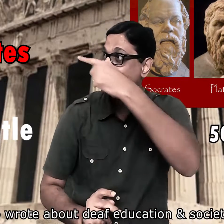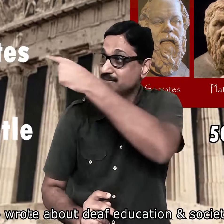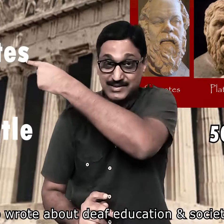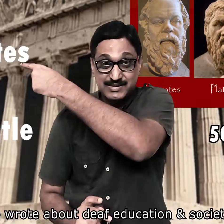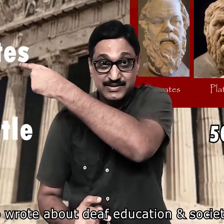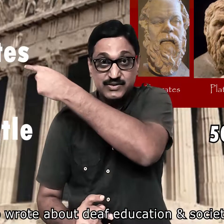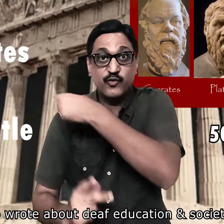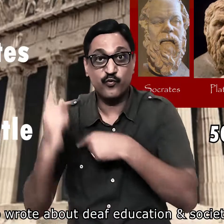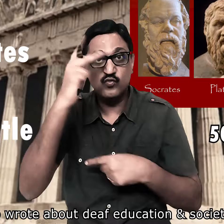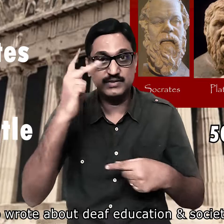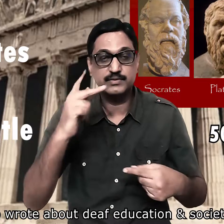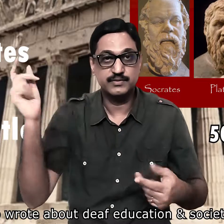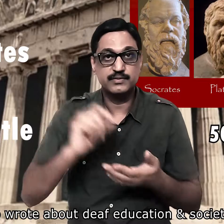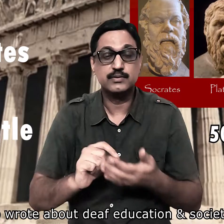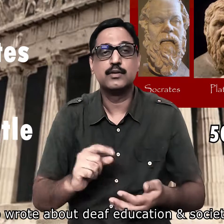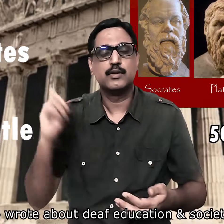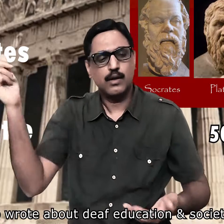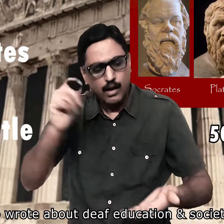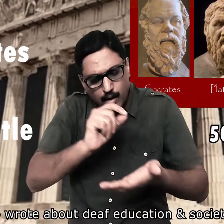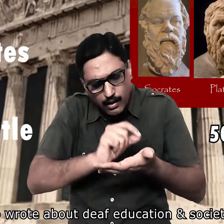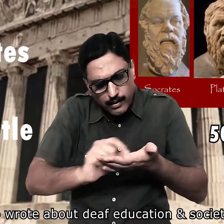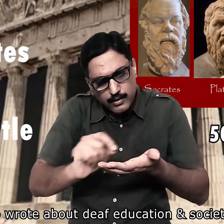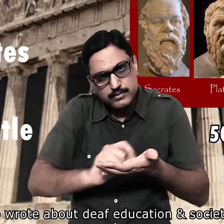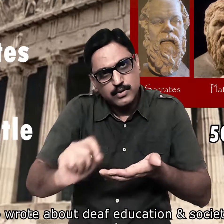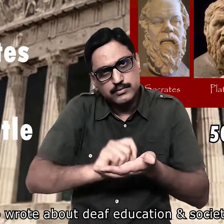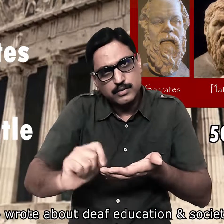Plato wrote about deaf education and society.